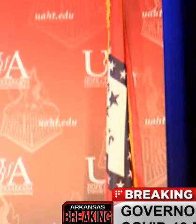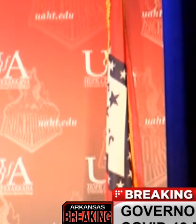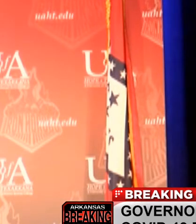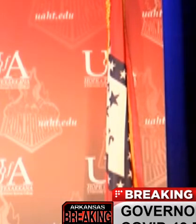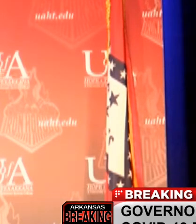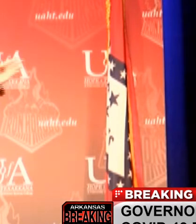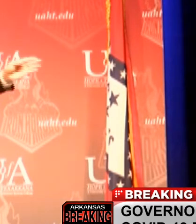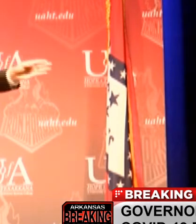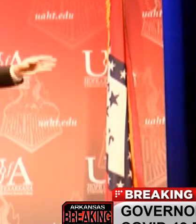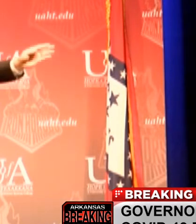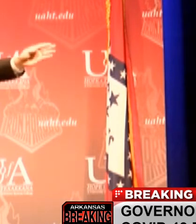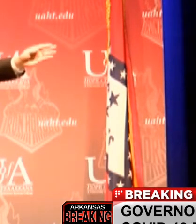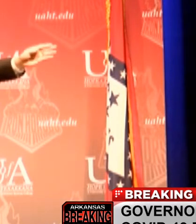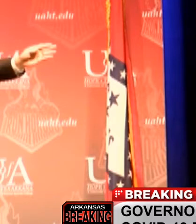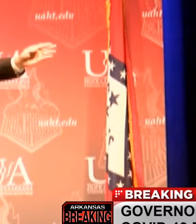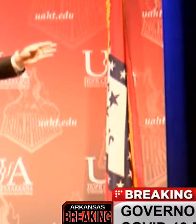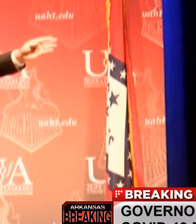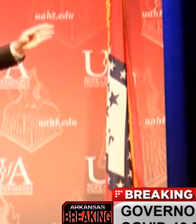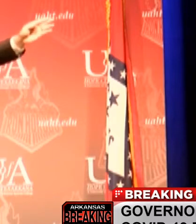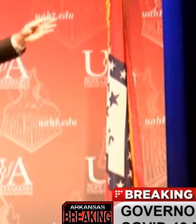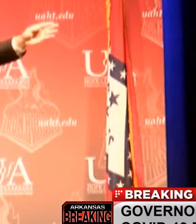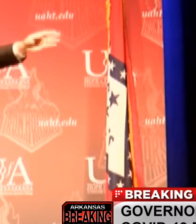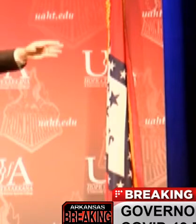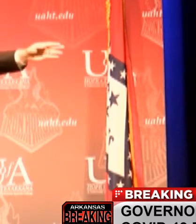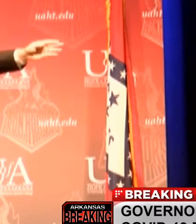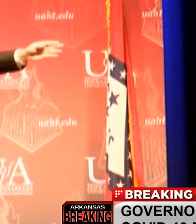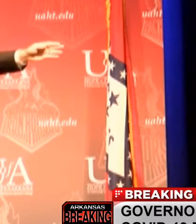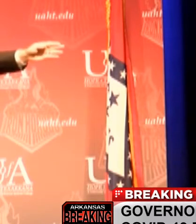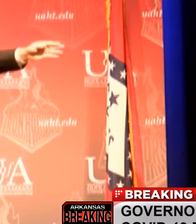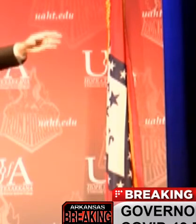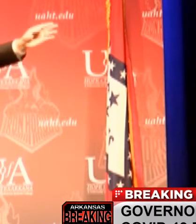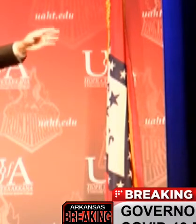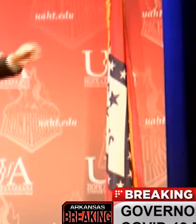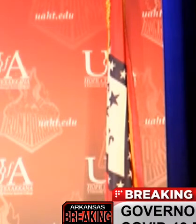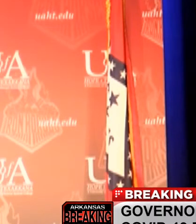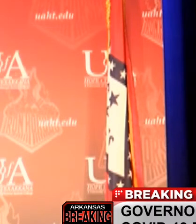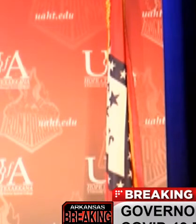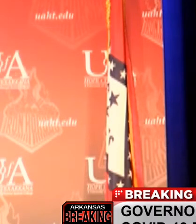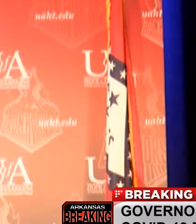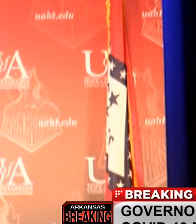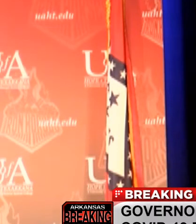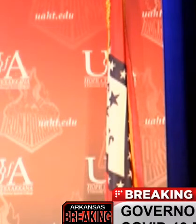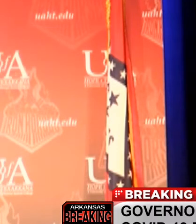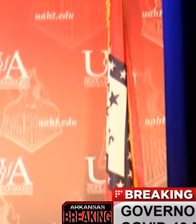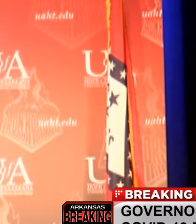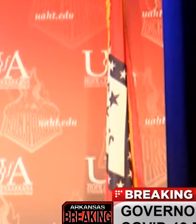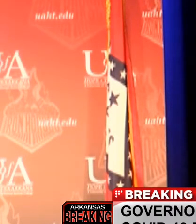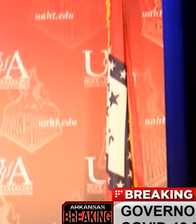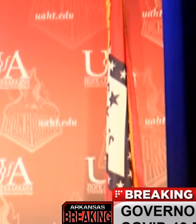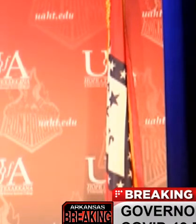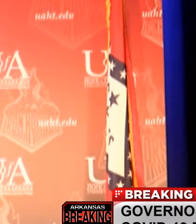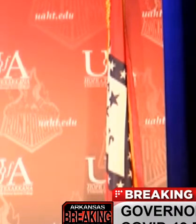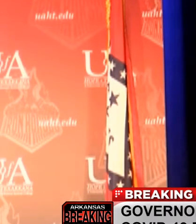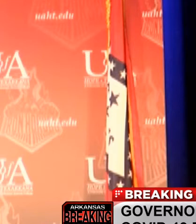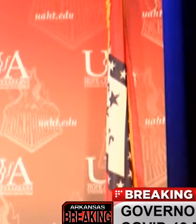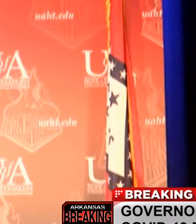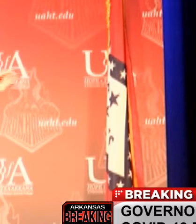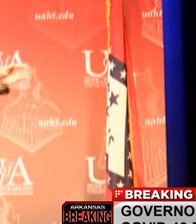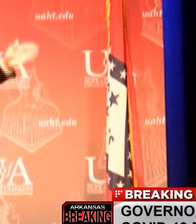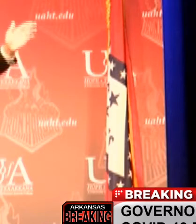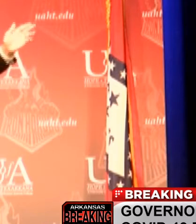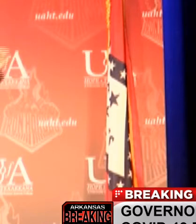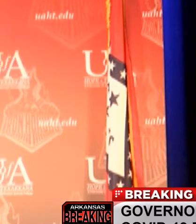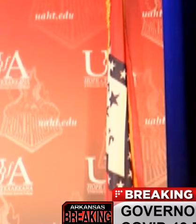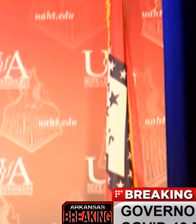idea as to where we are. Hempstead County, our host is in the yellow, so it sort of distinguishes itself. And you can see